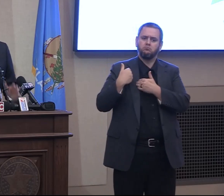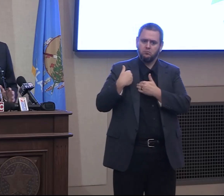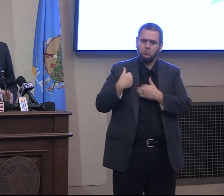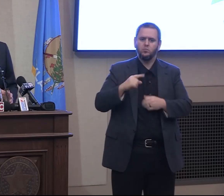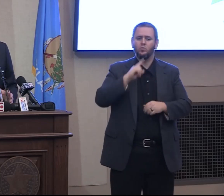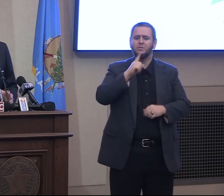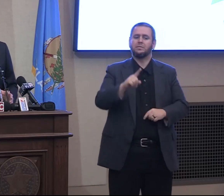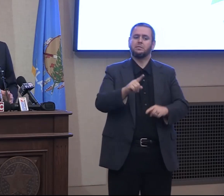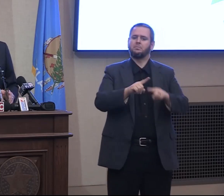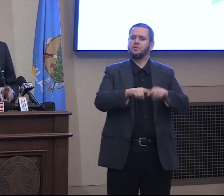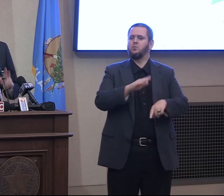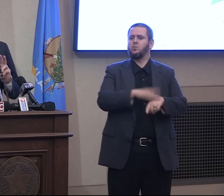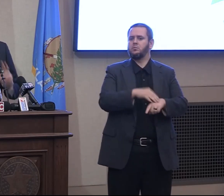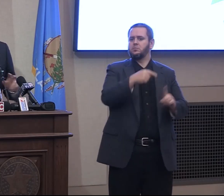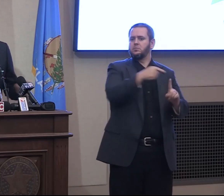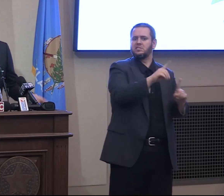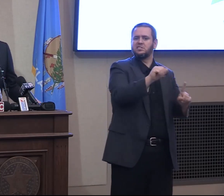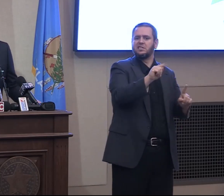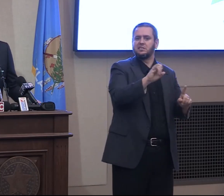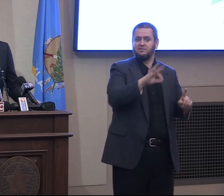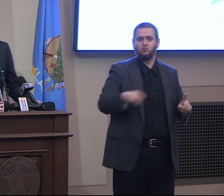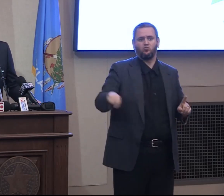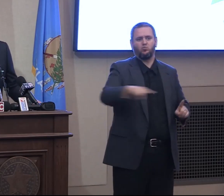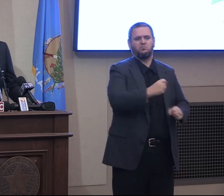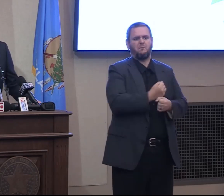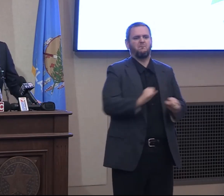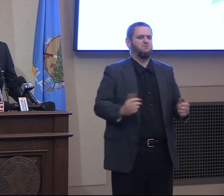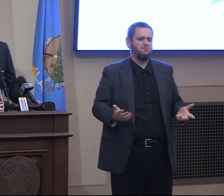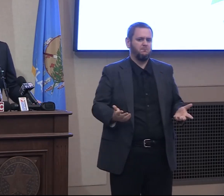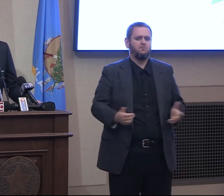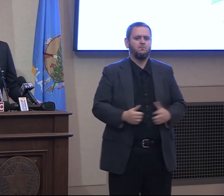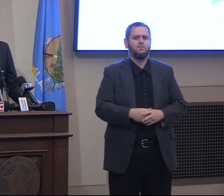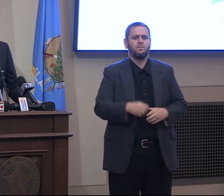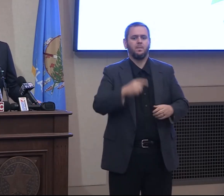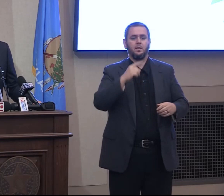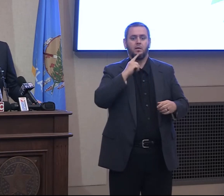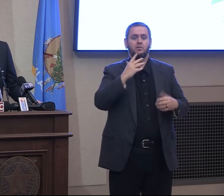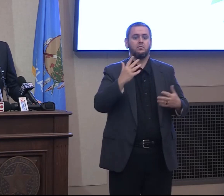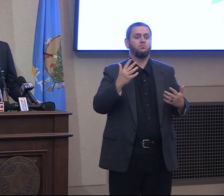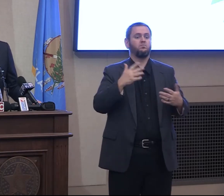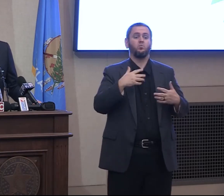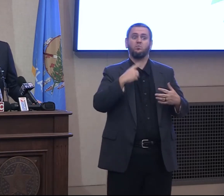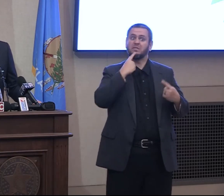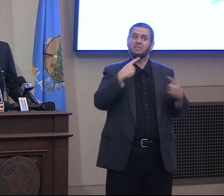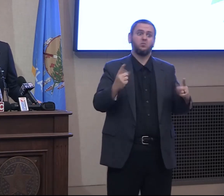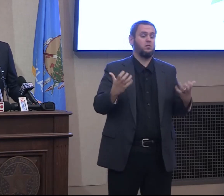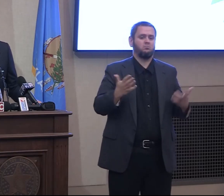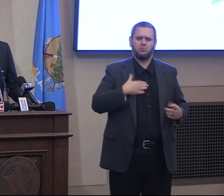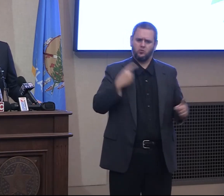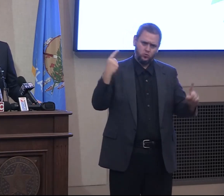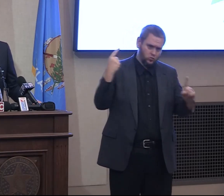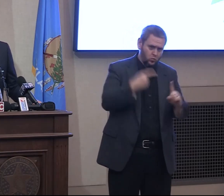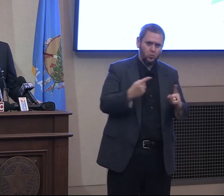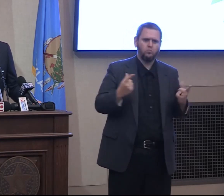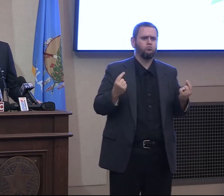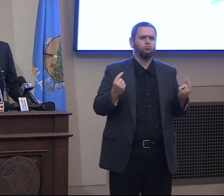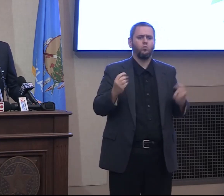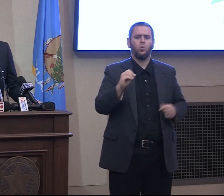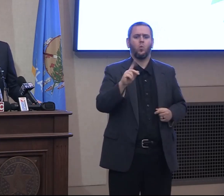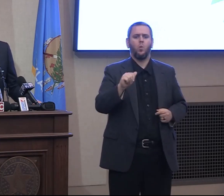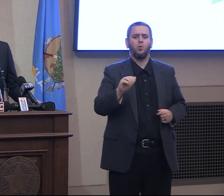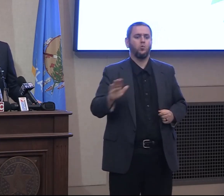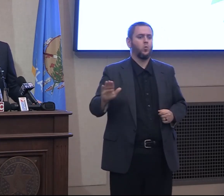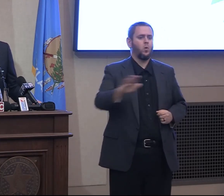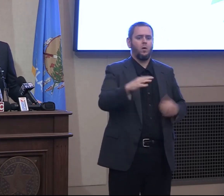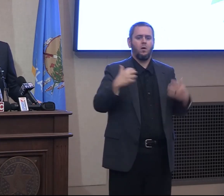my attempt to do two things. Number one, protect the health and lives of